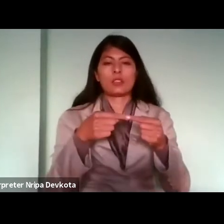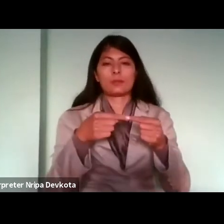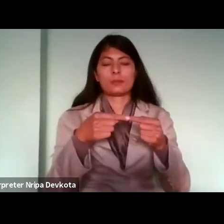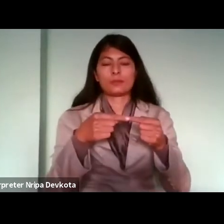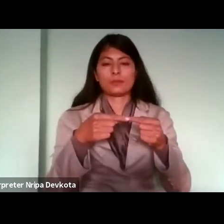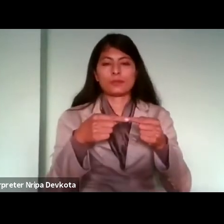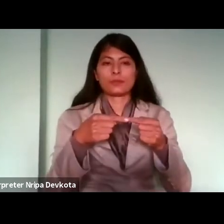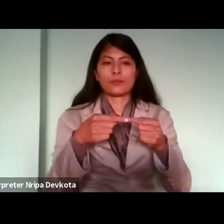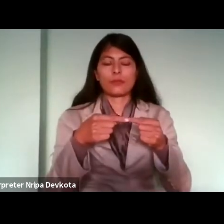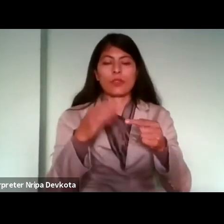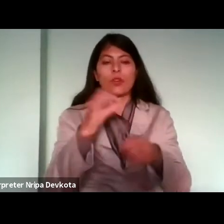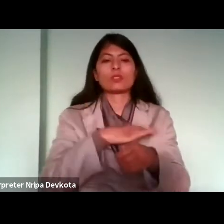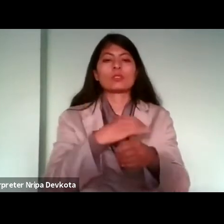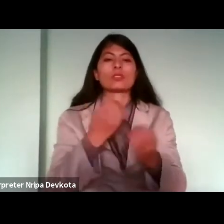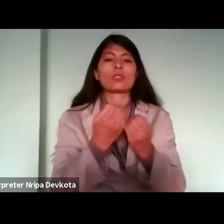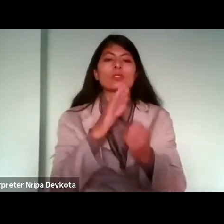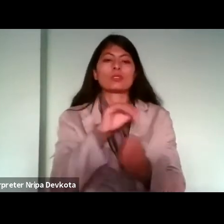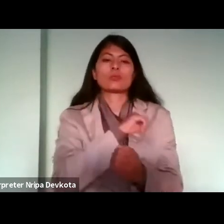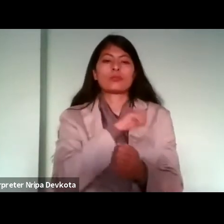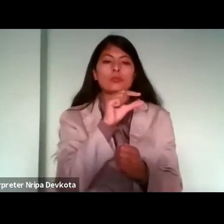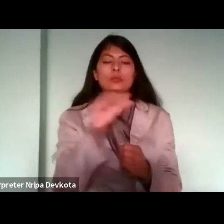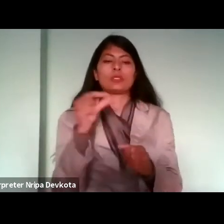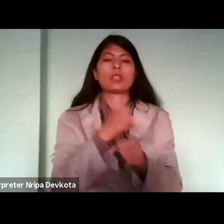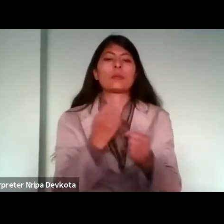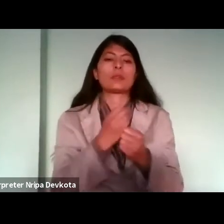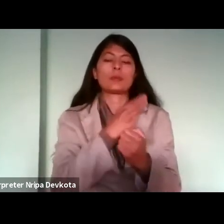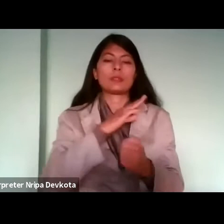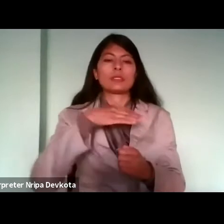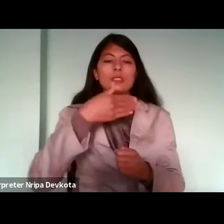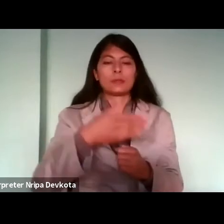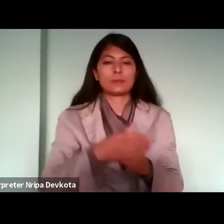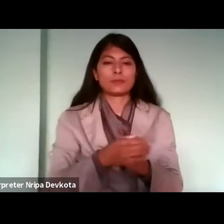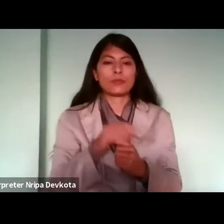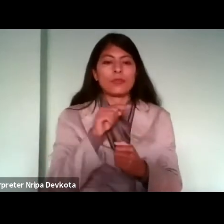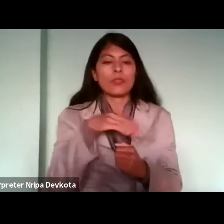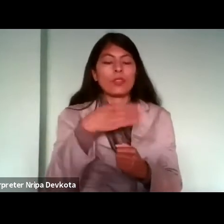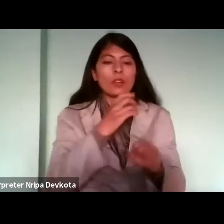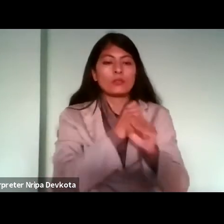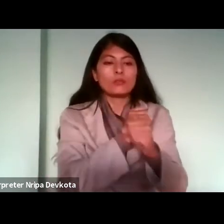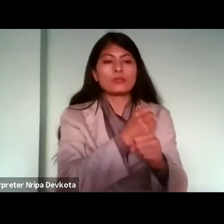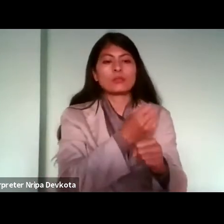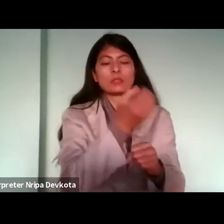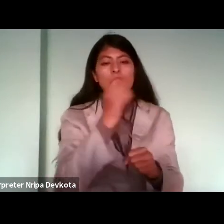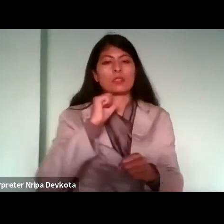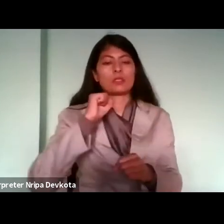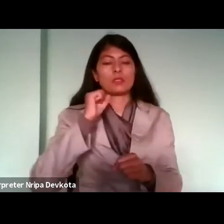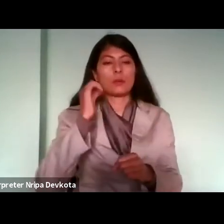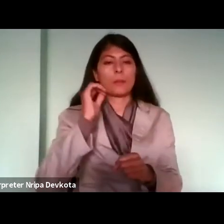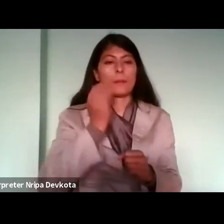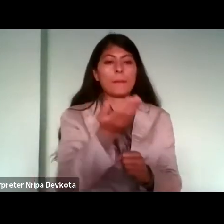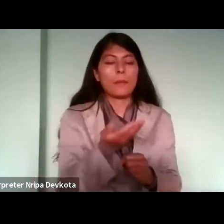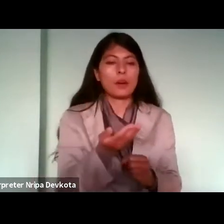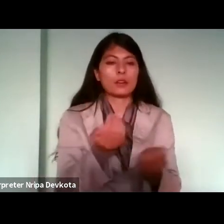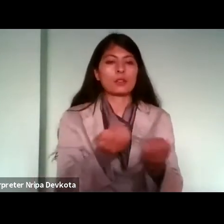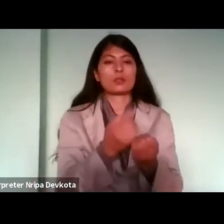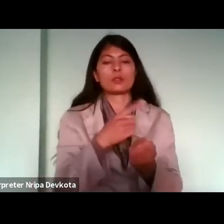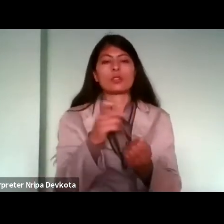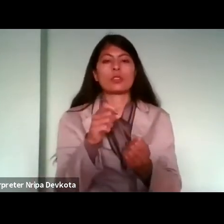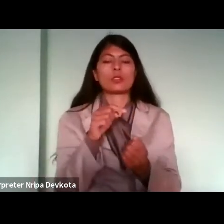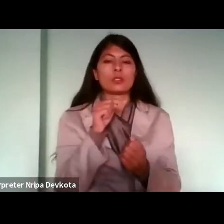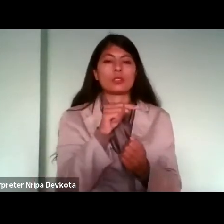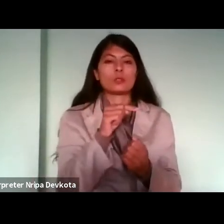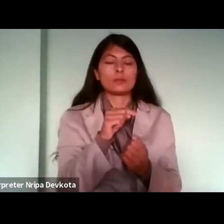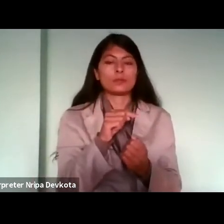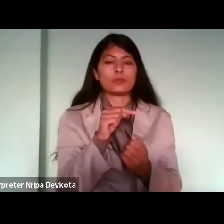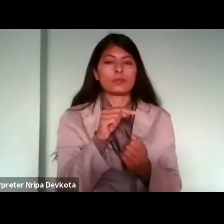workers' rights. By making a call to the states to criminalize demand it is endorsing an approach that we